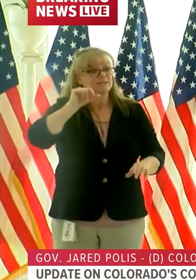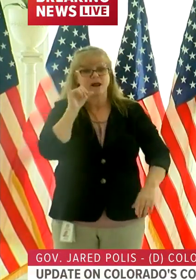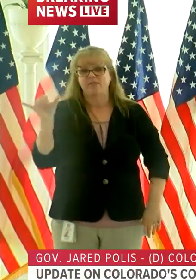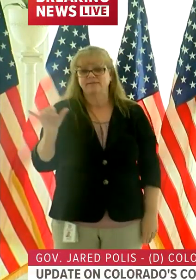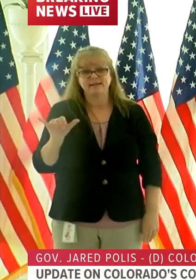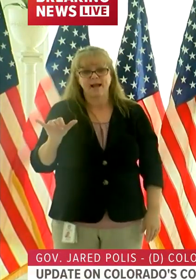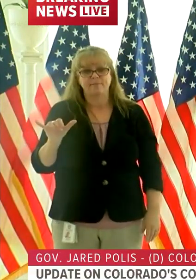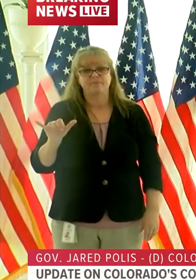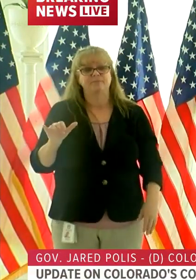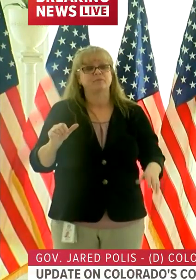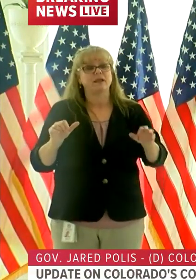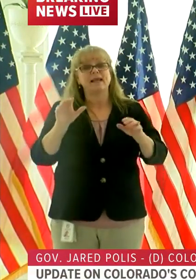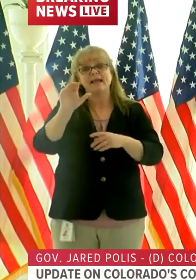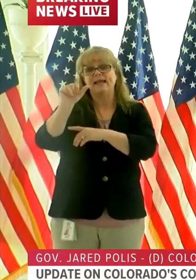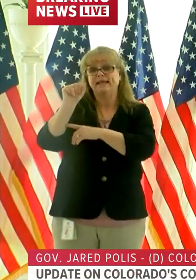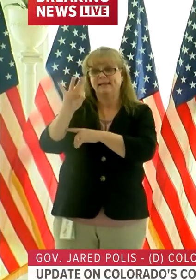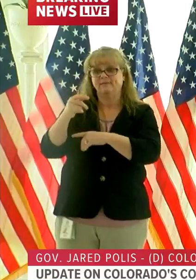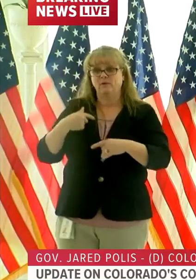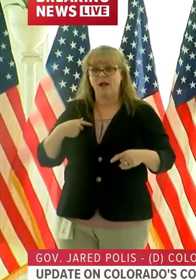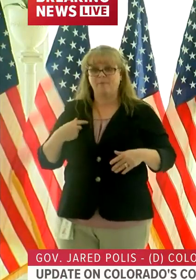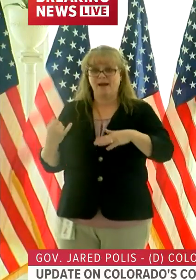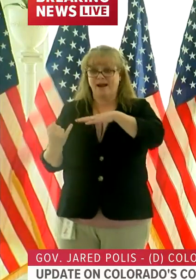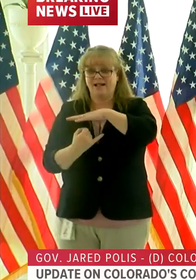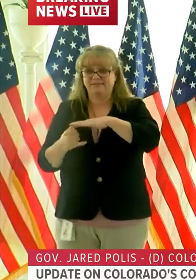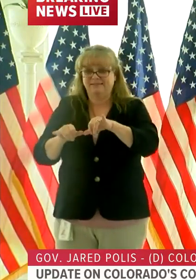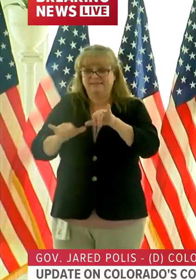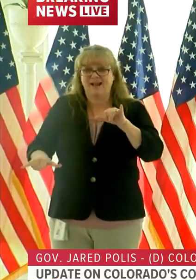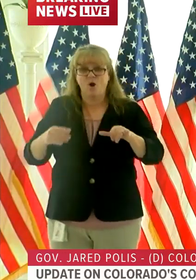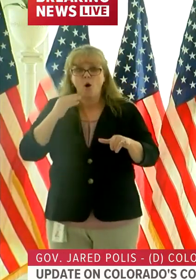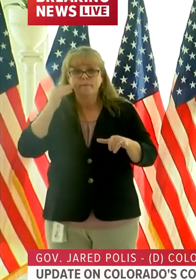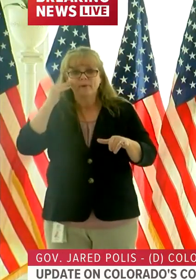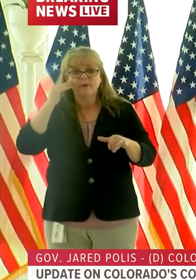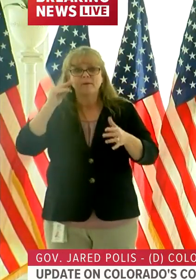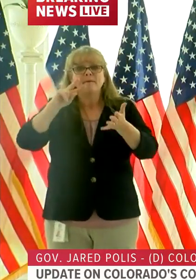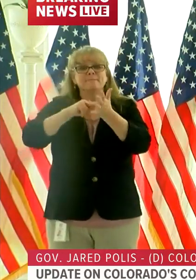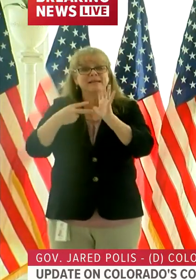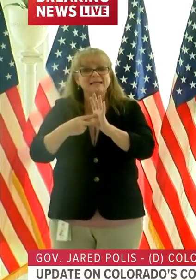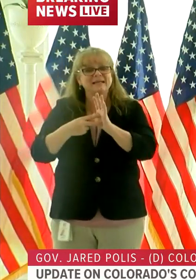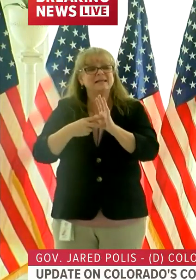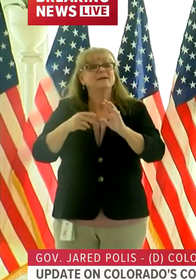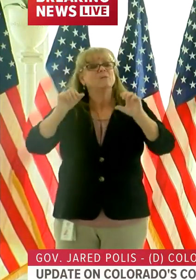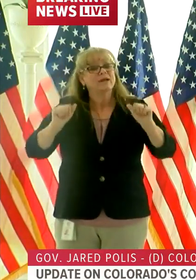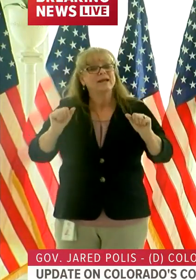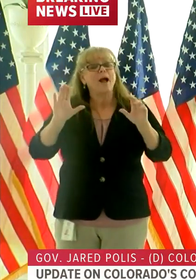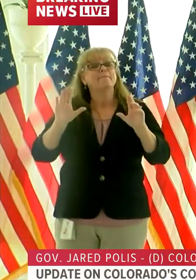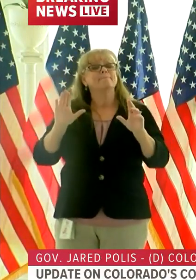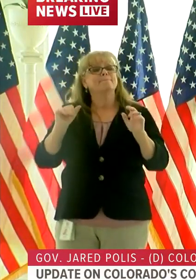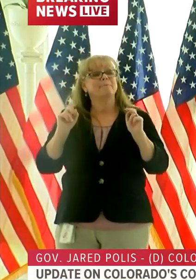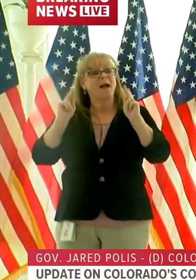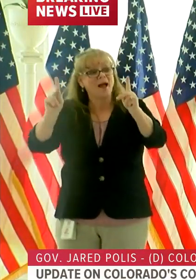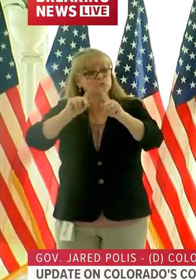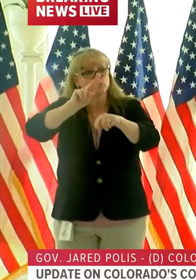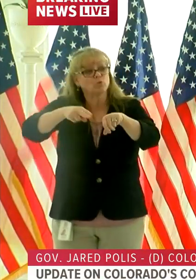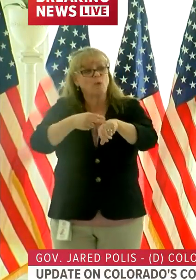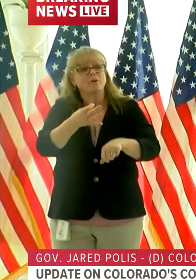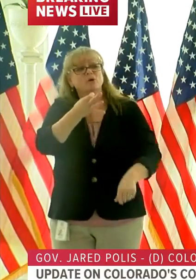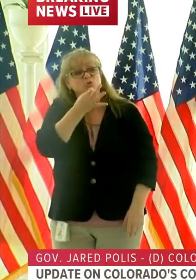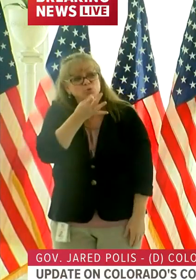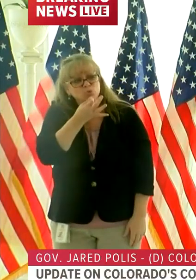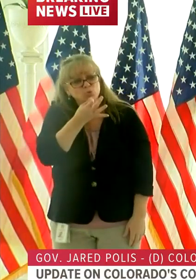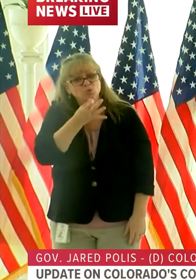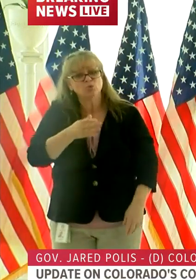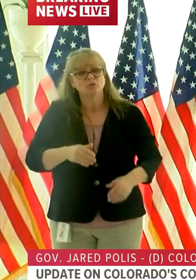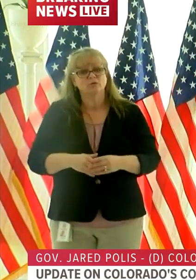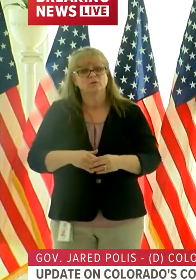staying at home, the quicker we can reopen. So all of these things are very important, and people say, why not have